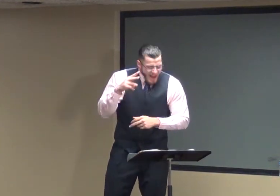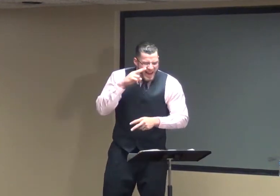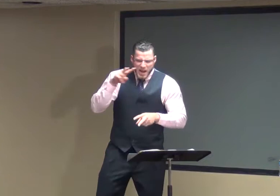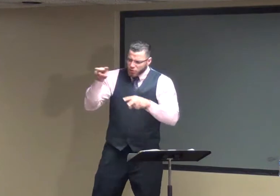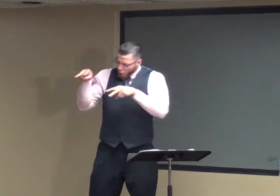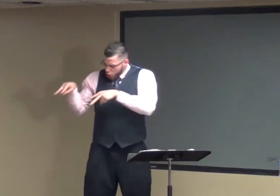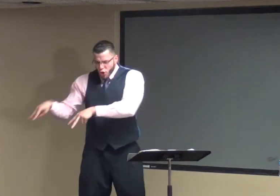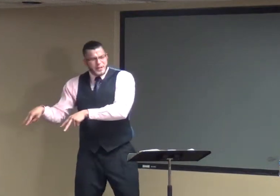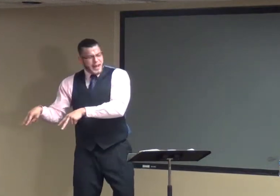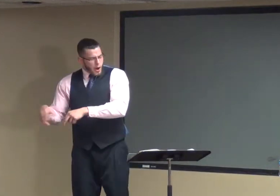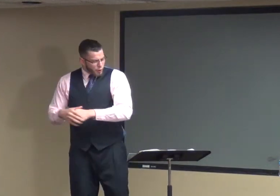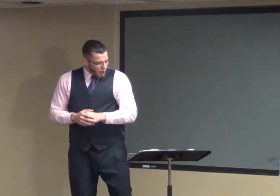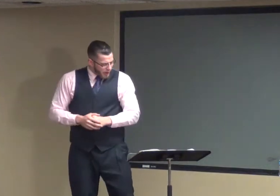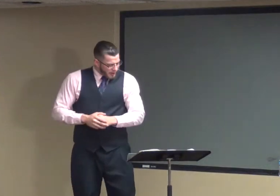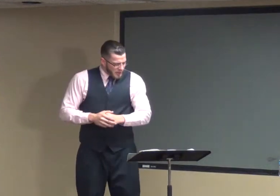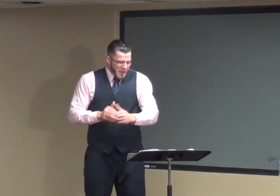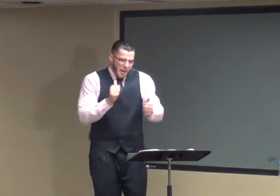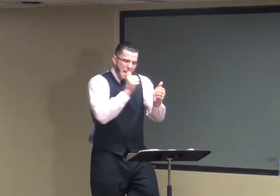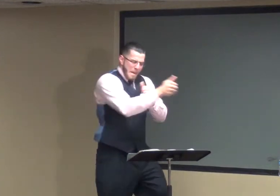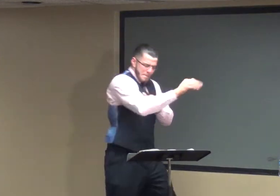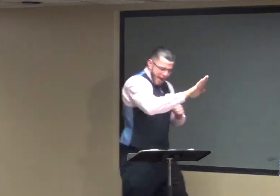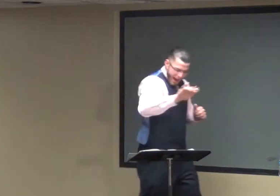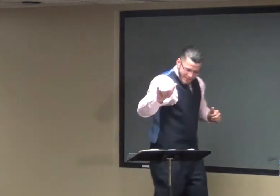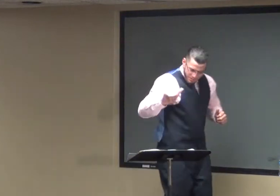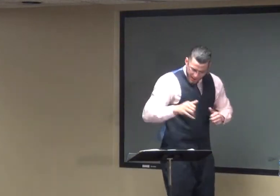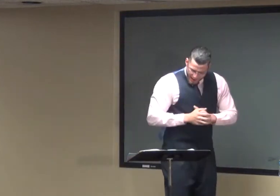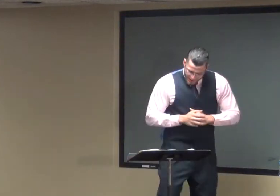He was looked down on, passed by,